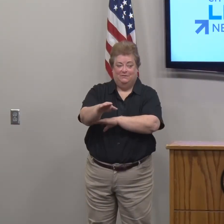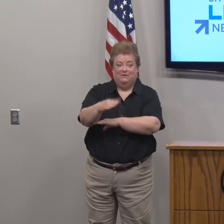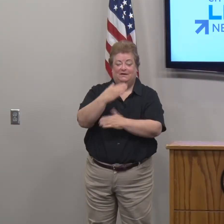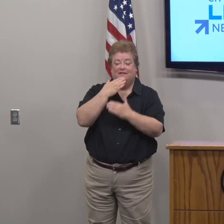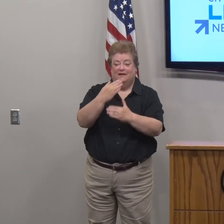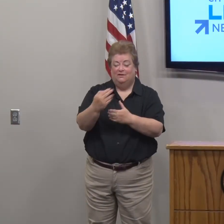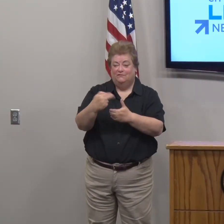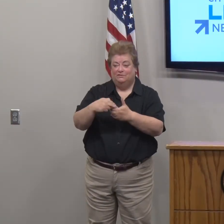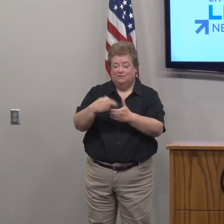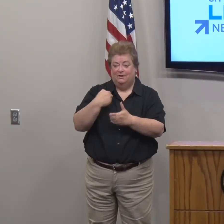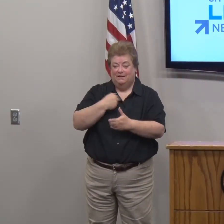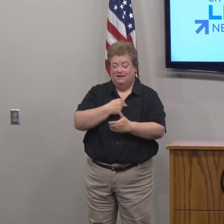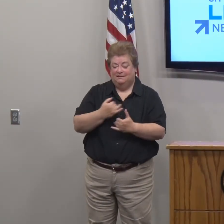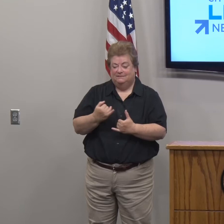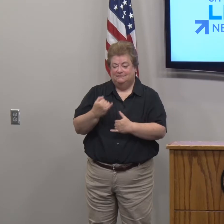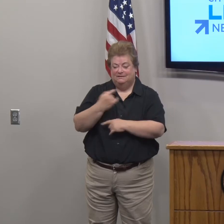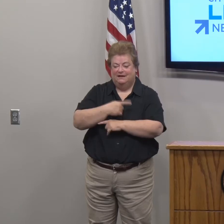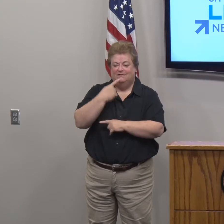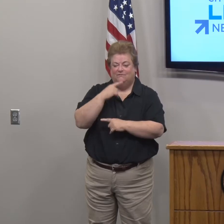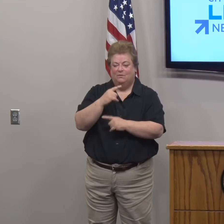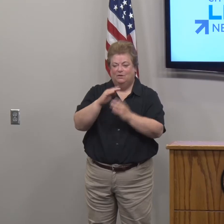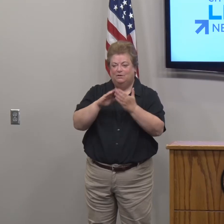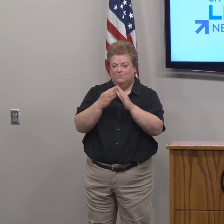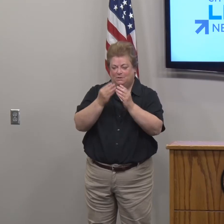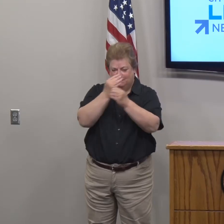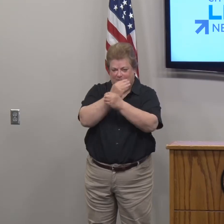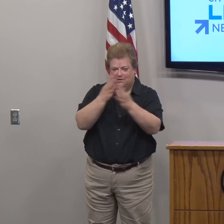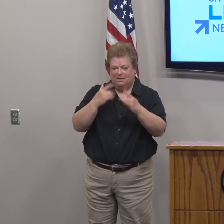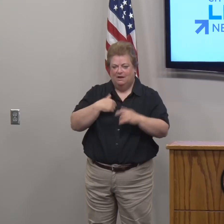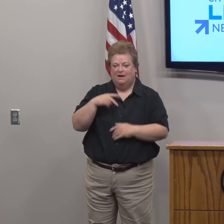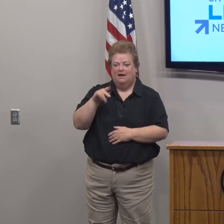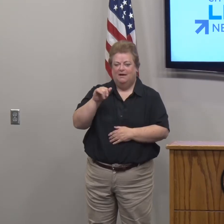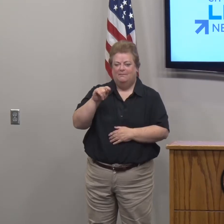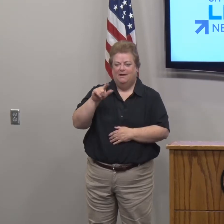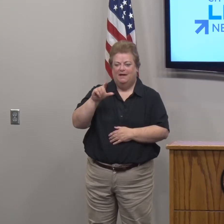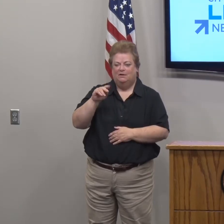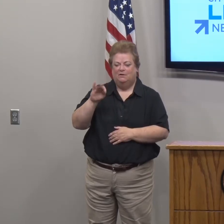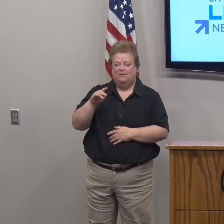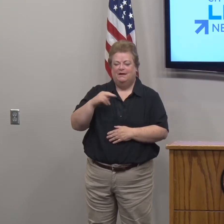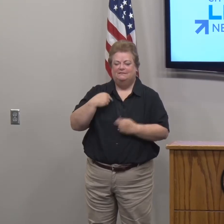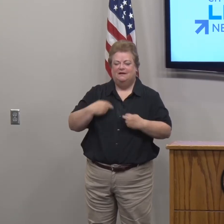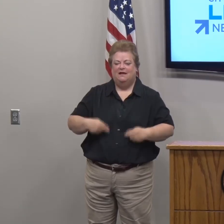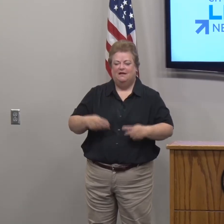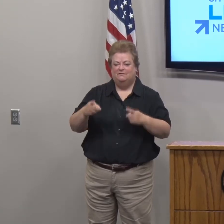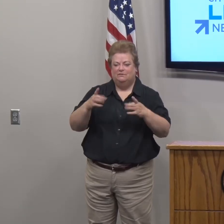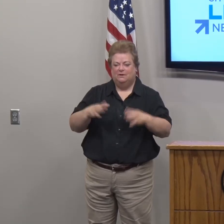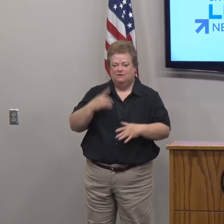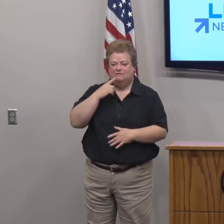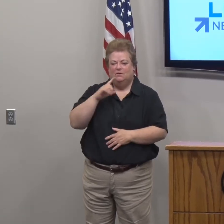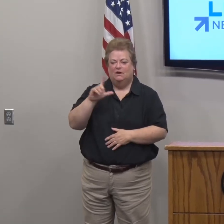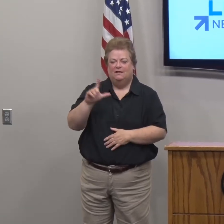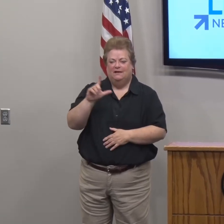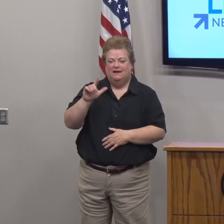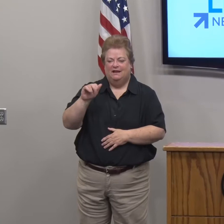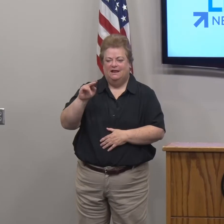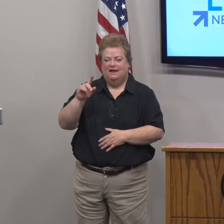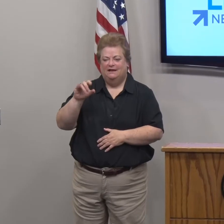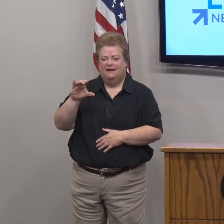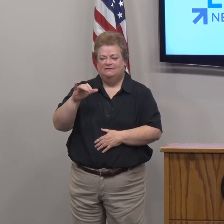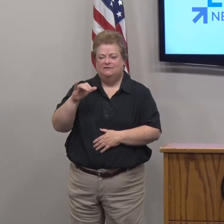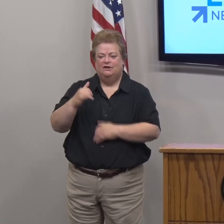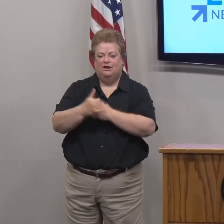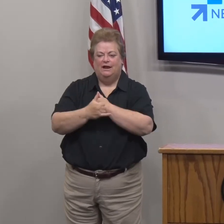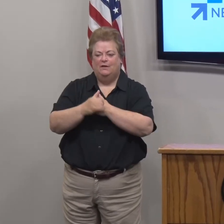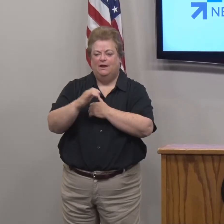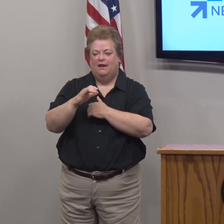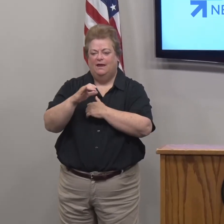Thank you for joining us for this community briefing. I'm Pat Lopez, the Health Director of Lincoln Lancaster County Health Department, for those of you who don't